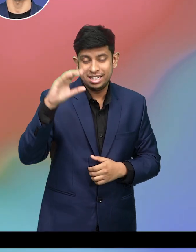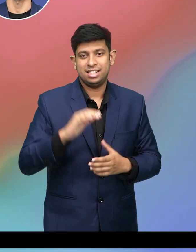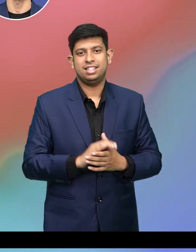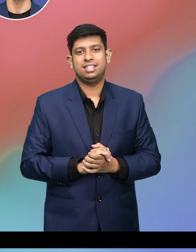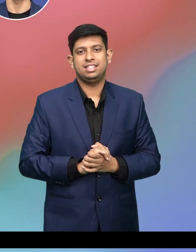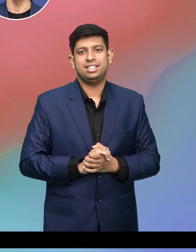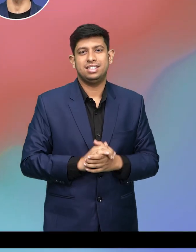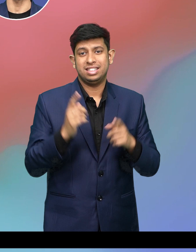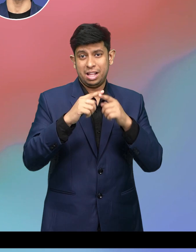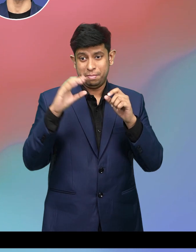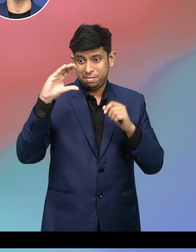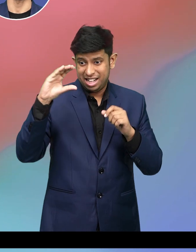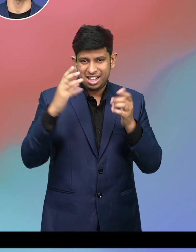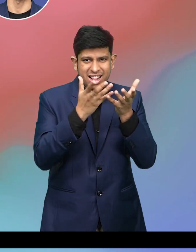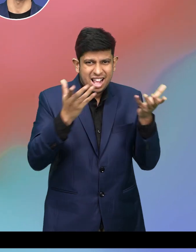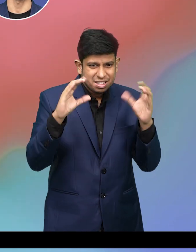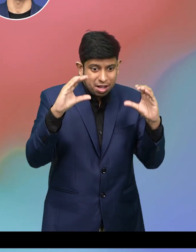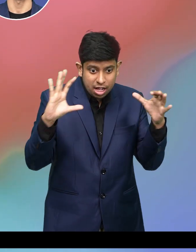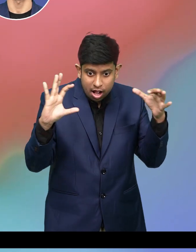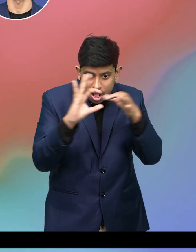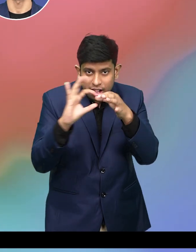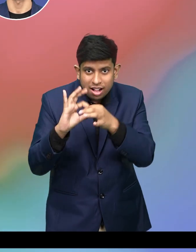density, relative density,